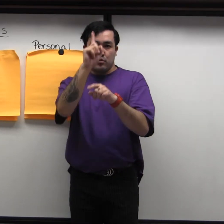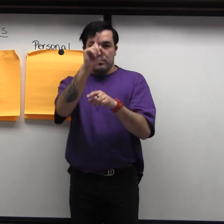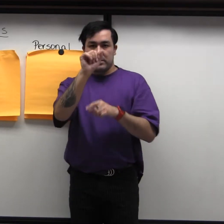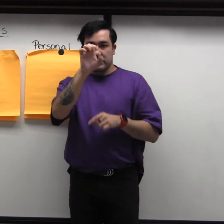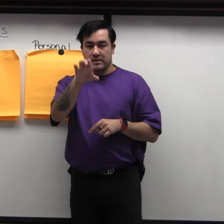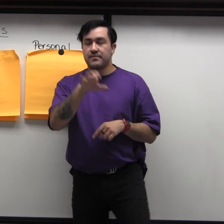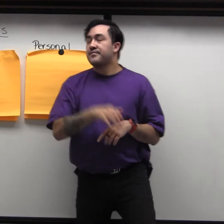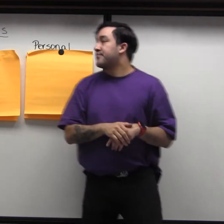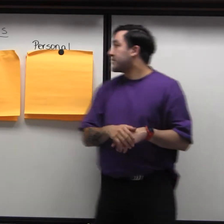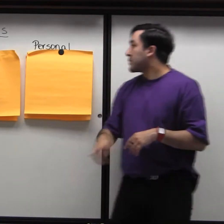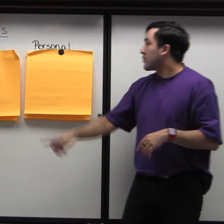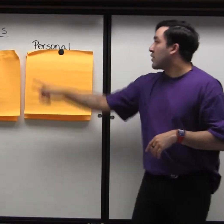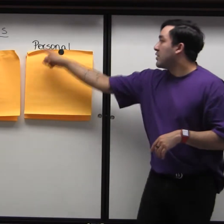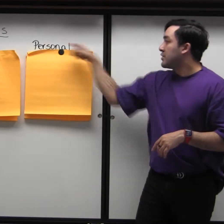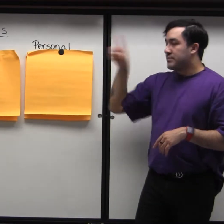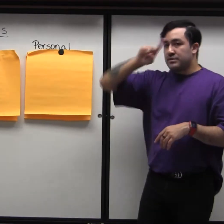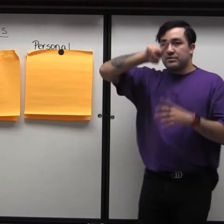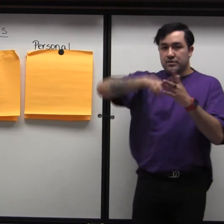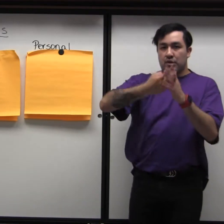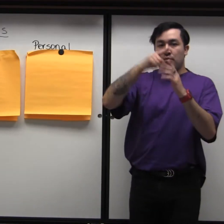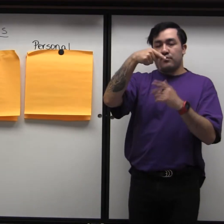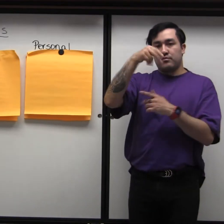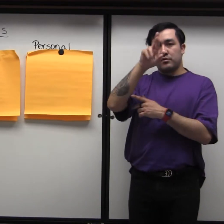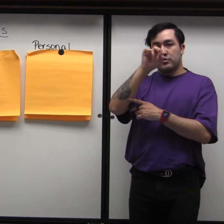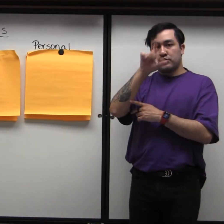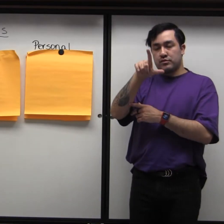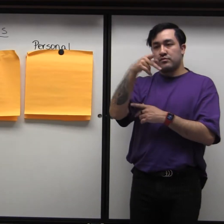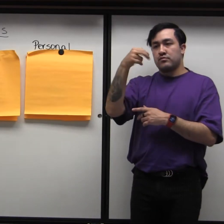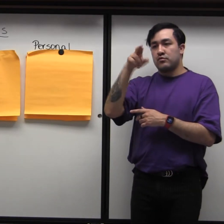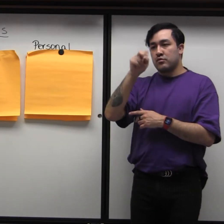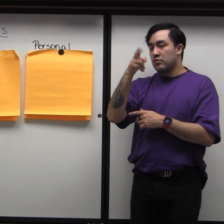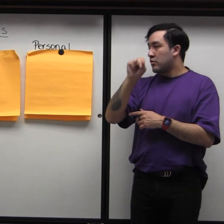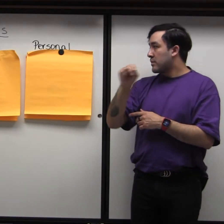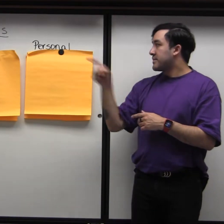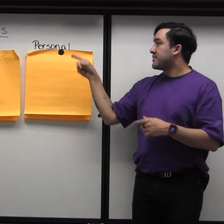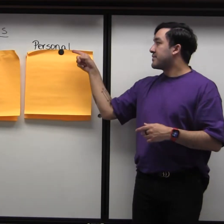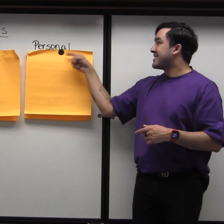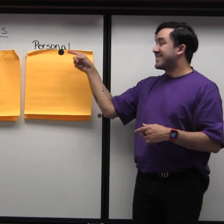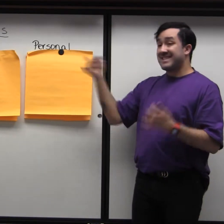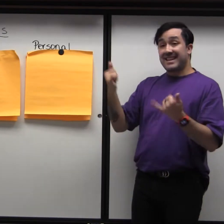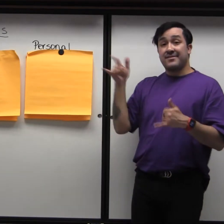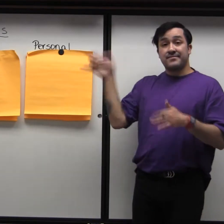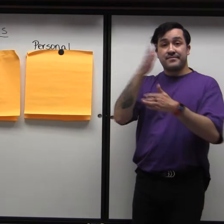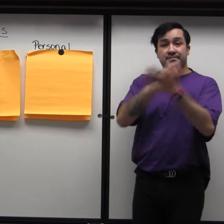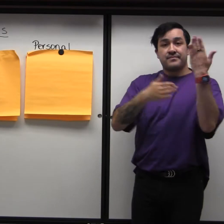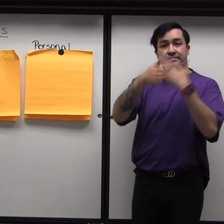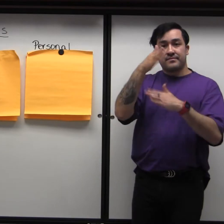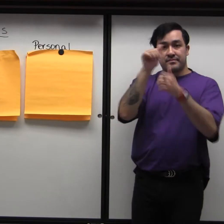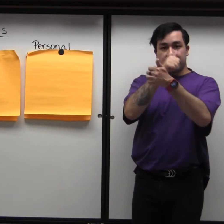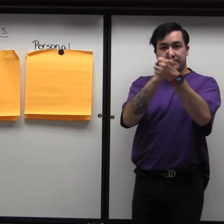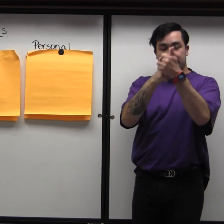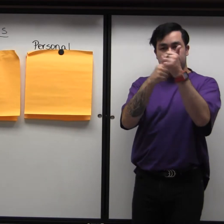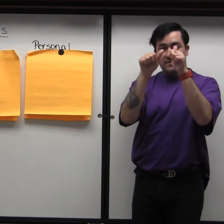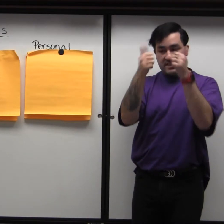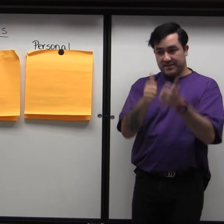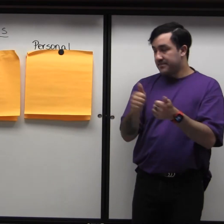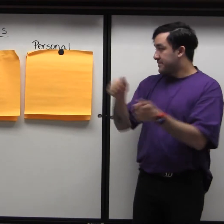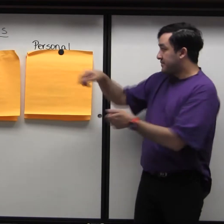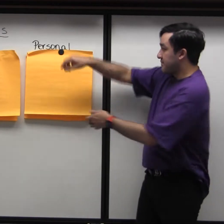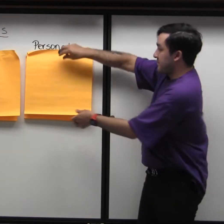language if they're translating back to English. And you'll see what I mean in a minute. Um, so let's go ahead and start with the personal pronouns. So the hand shape that we're going